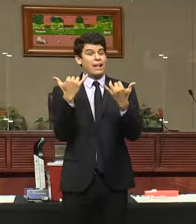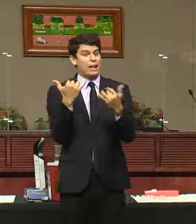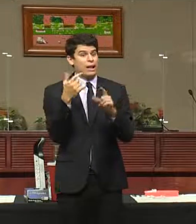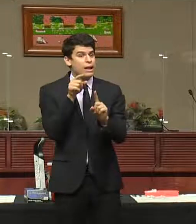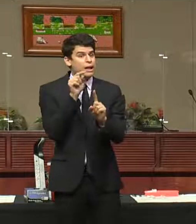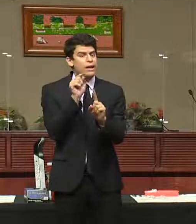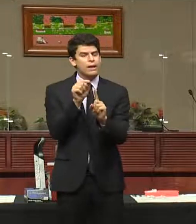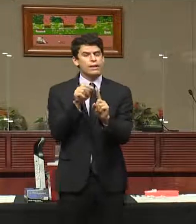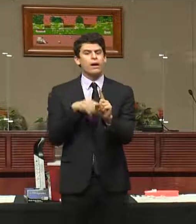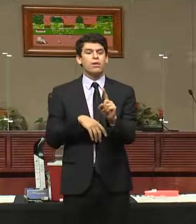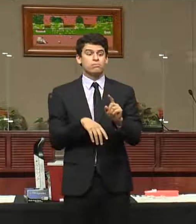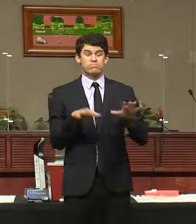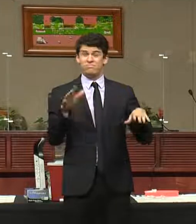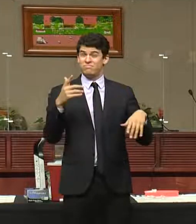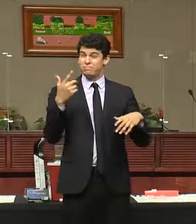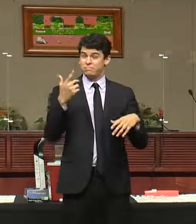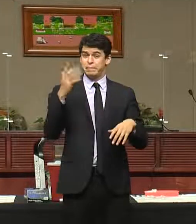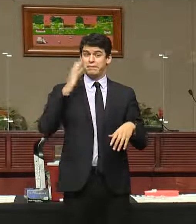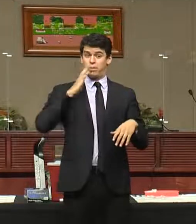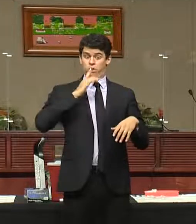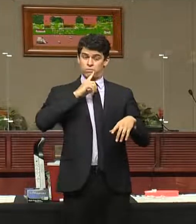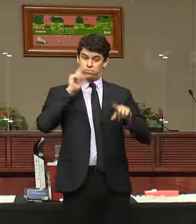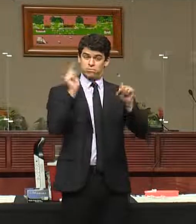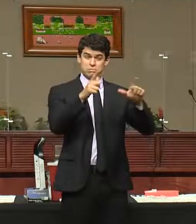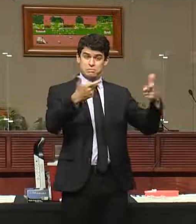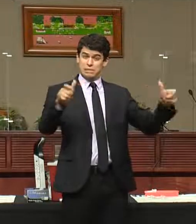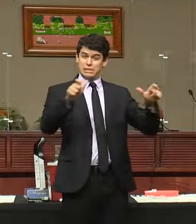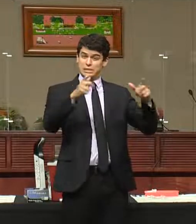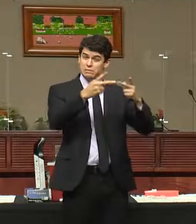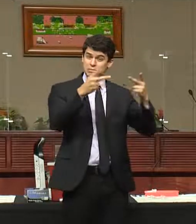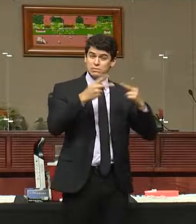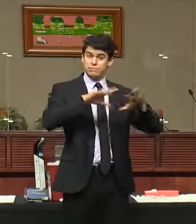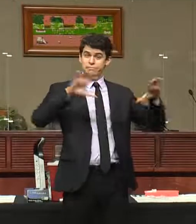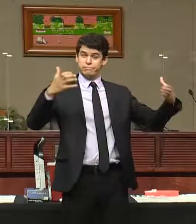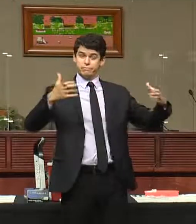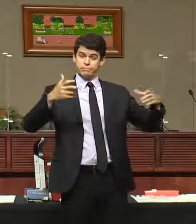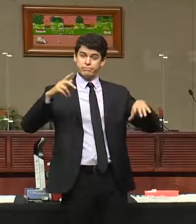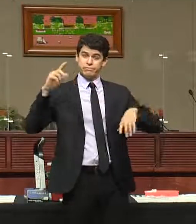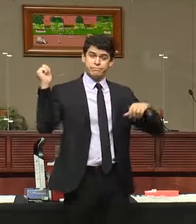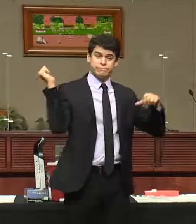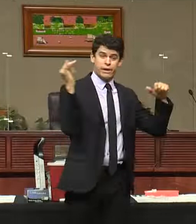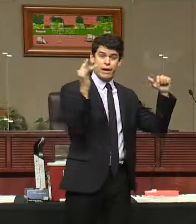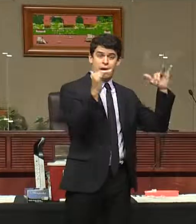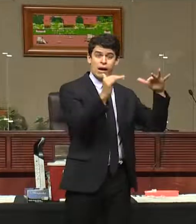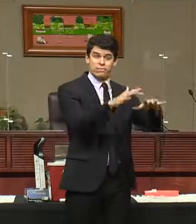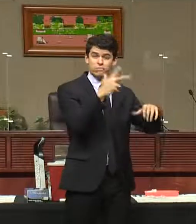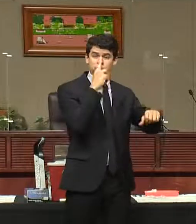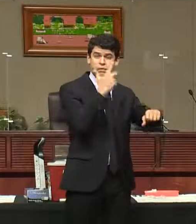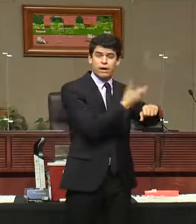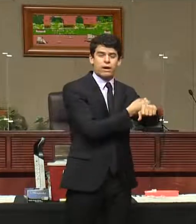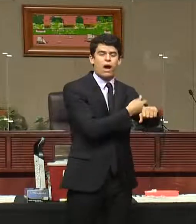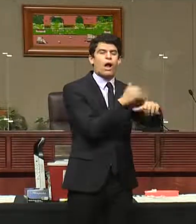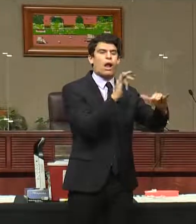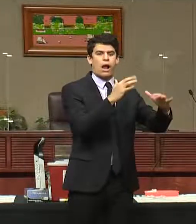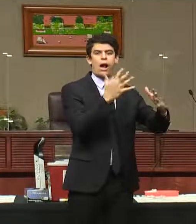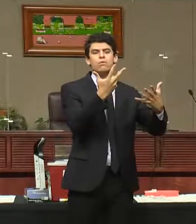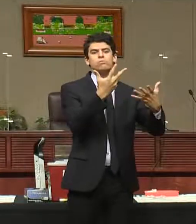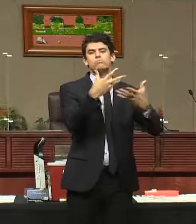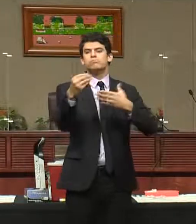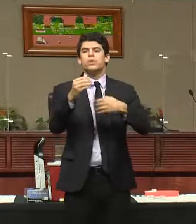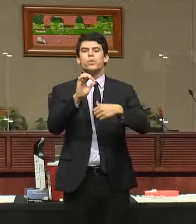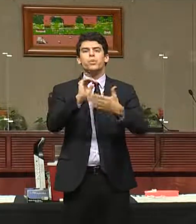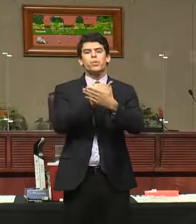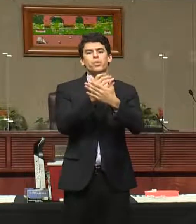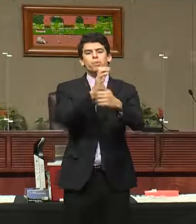mass distribution events to smaller places, multiple places out in the community, trying to find those